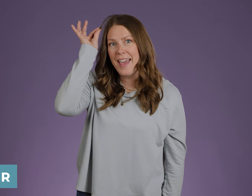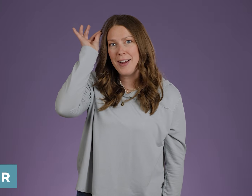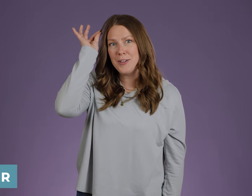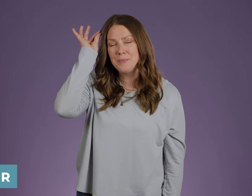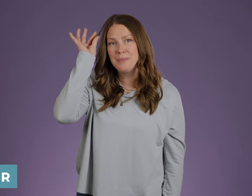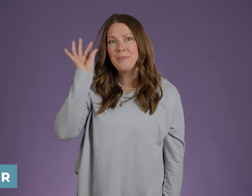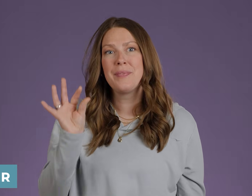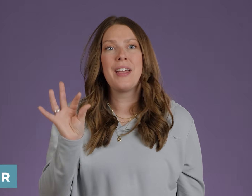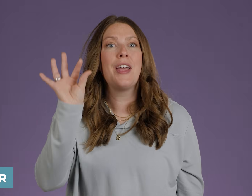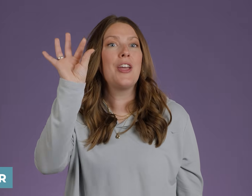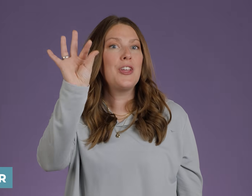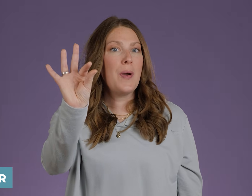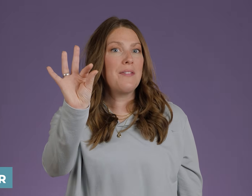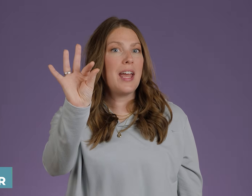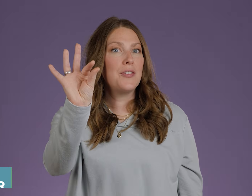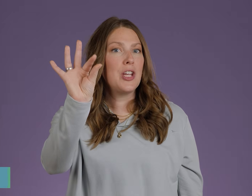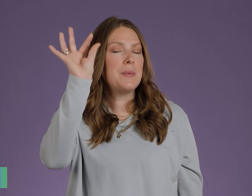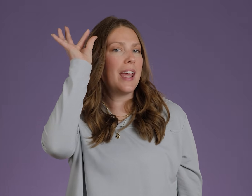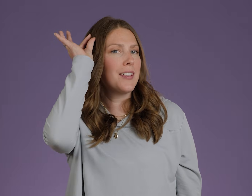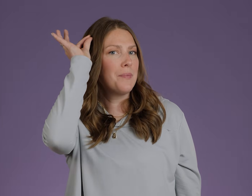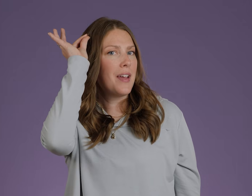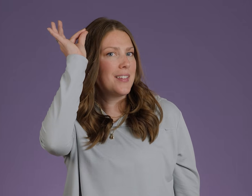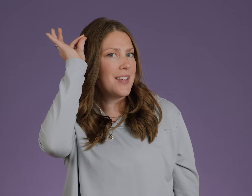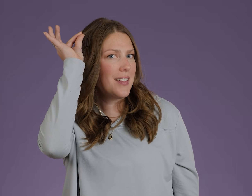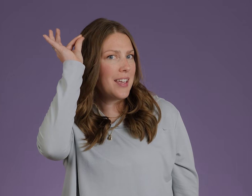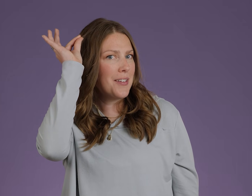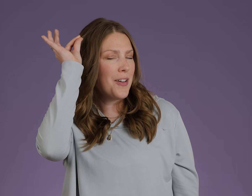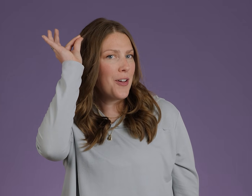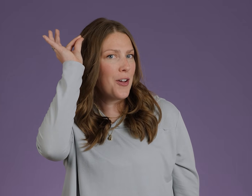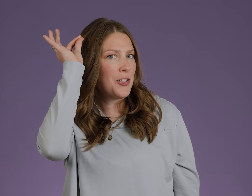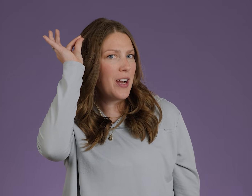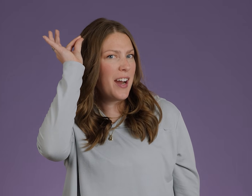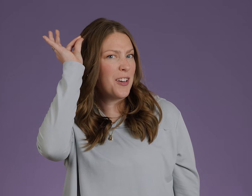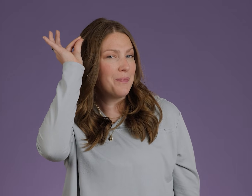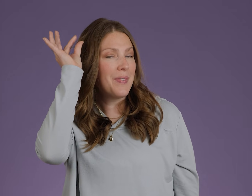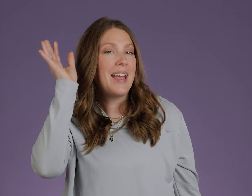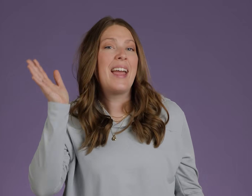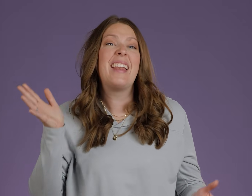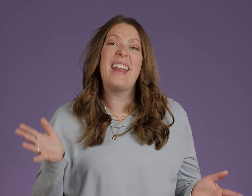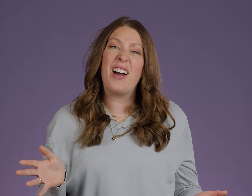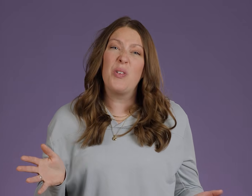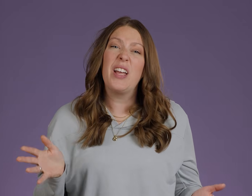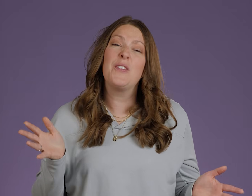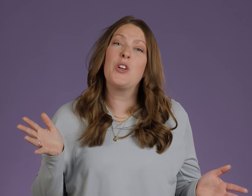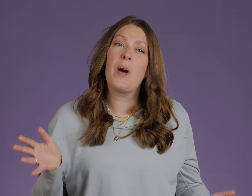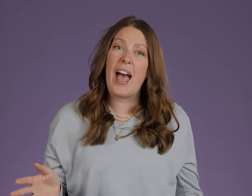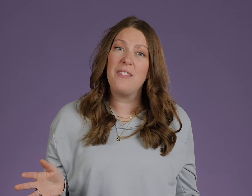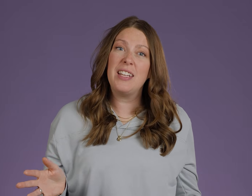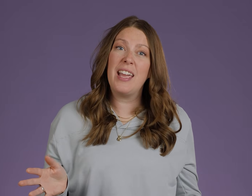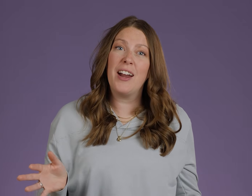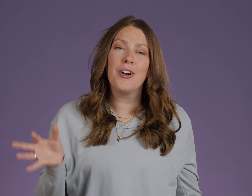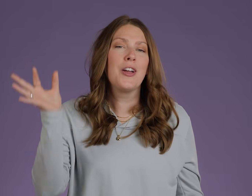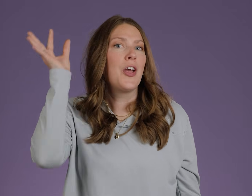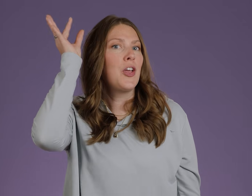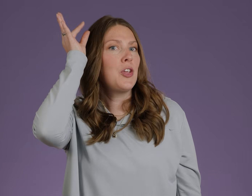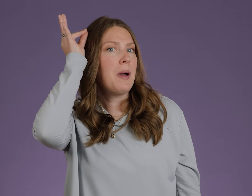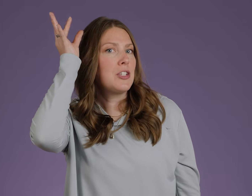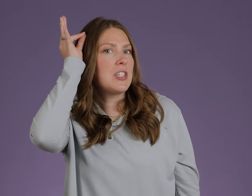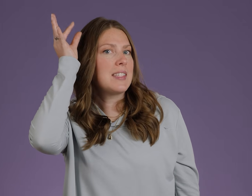hair. You have an F-shaped hand tugging on your hair. Now, if you don't have any hair, you might just